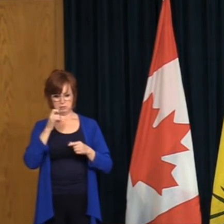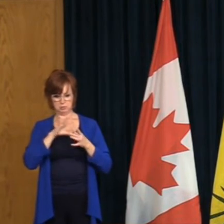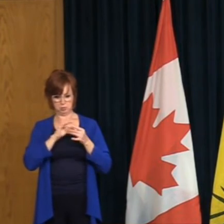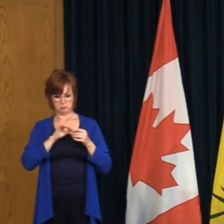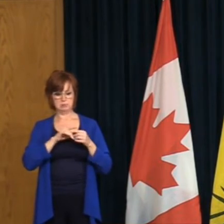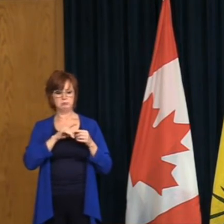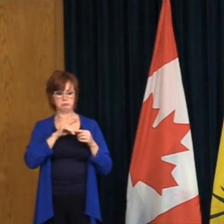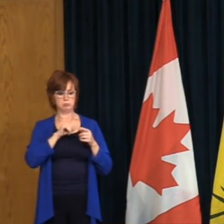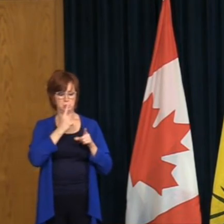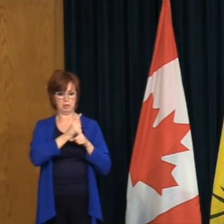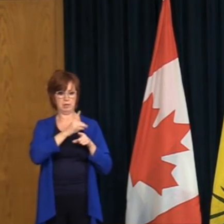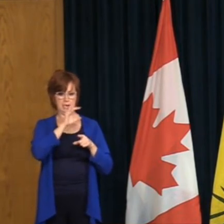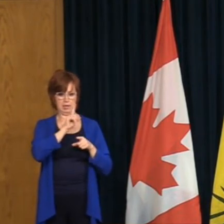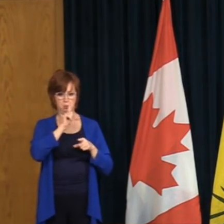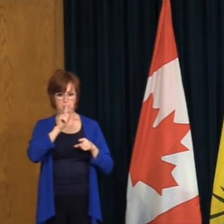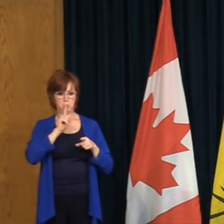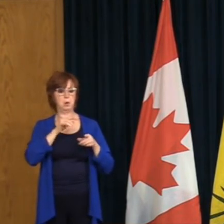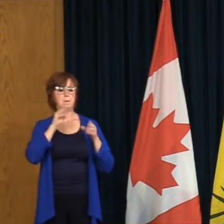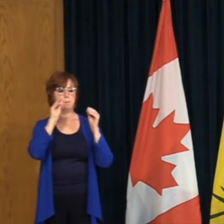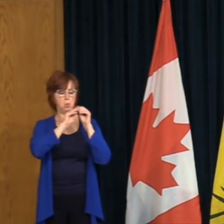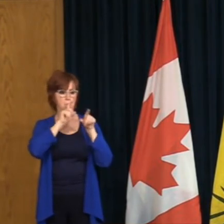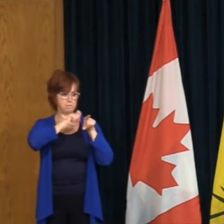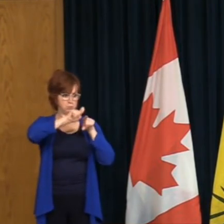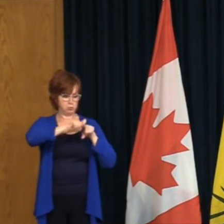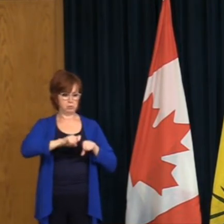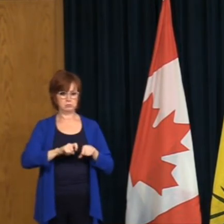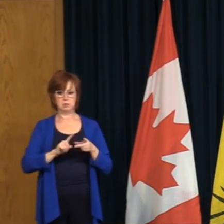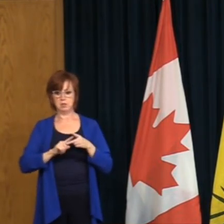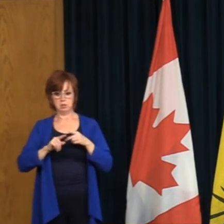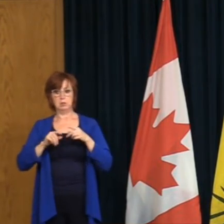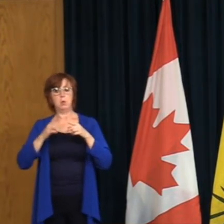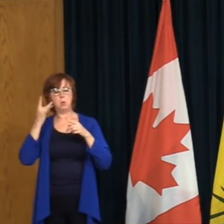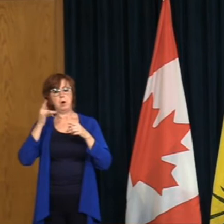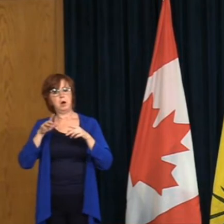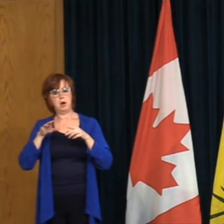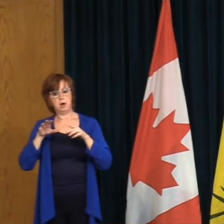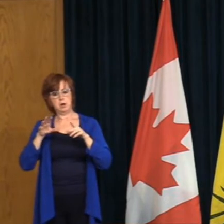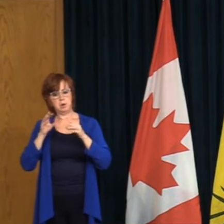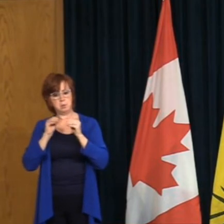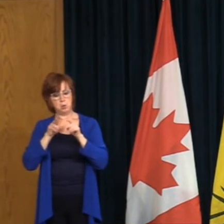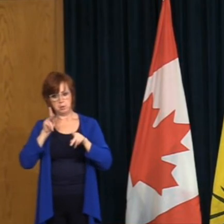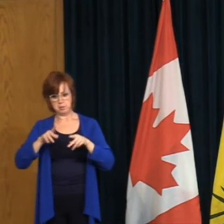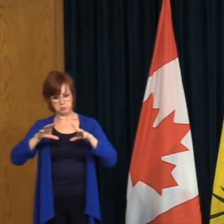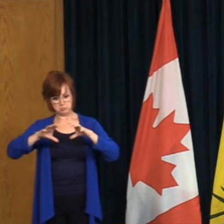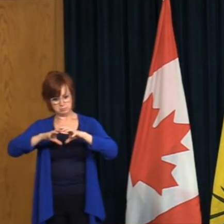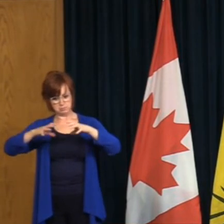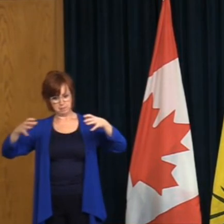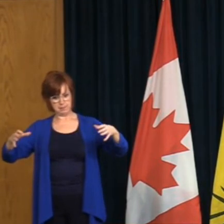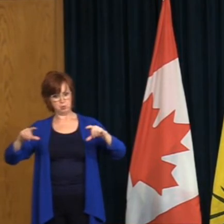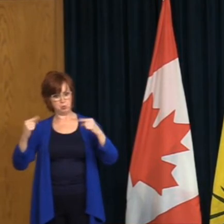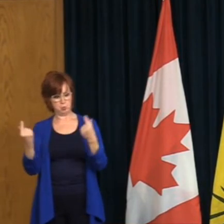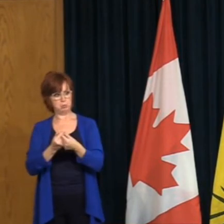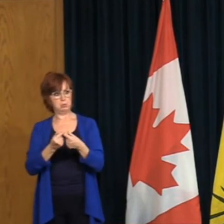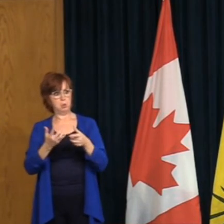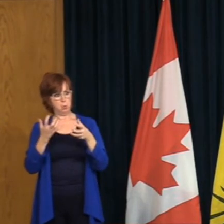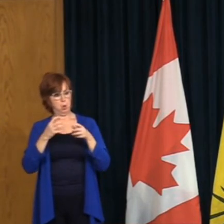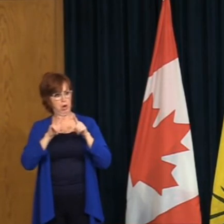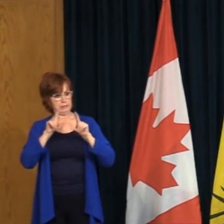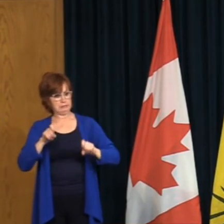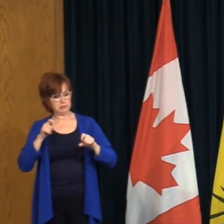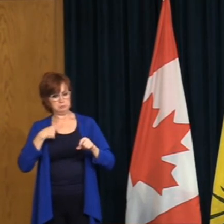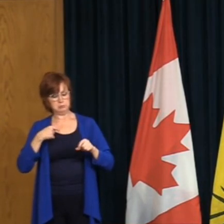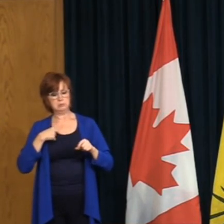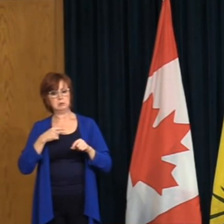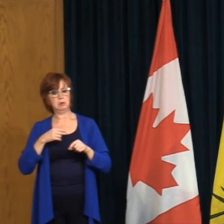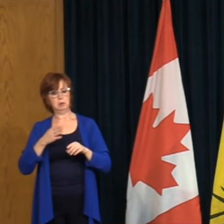around 811, and these are individuals that fall into those new criteria that are driving a significant amount